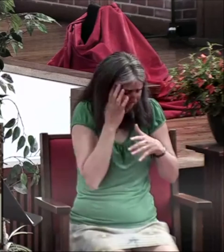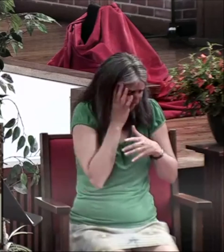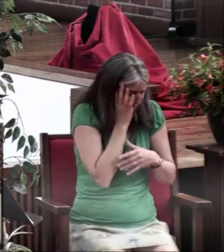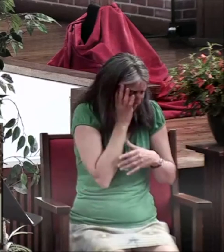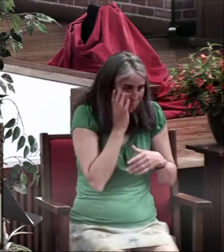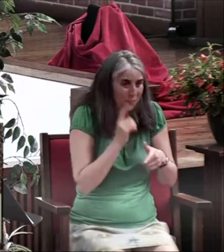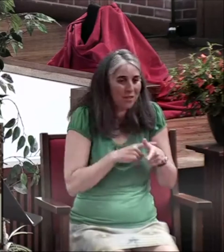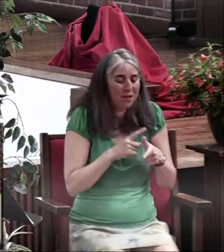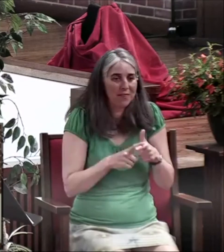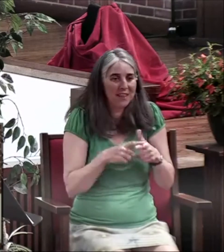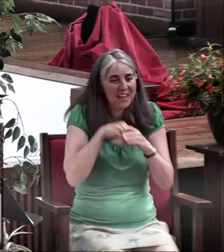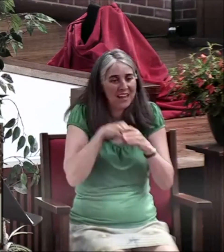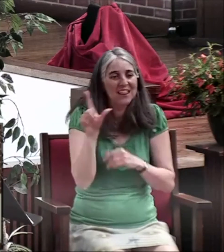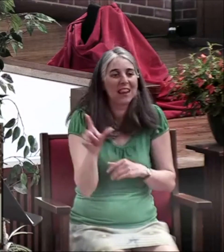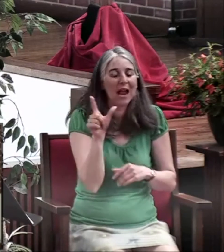But then in the library,